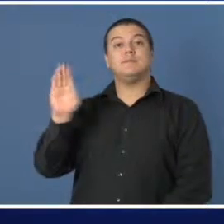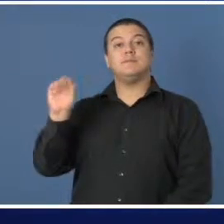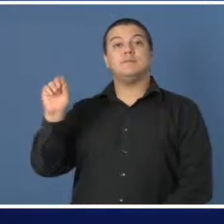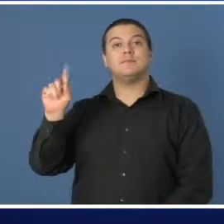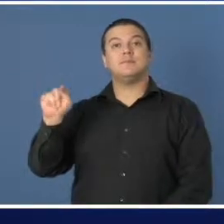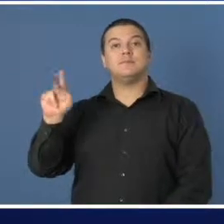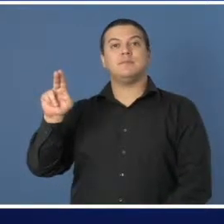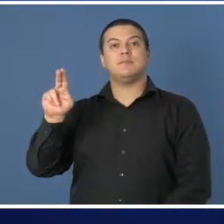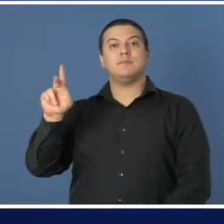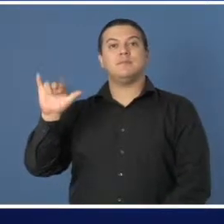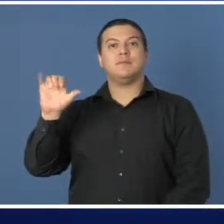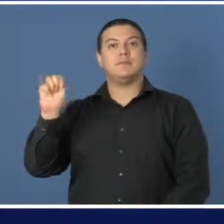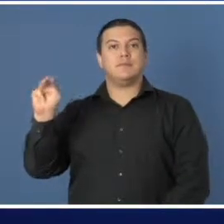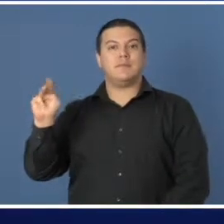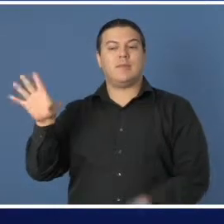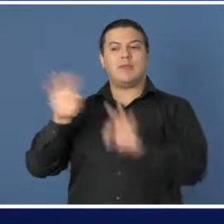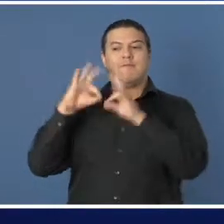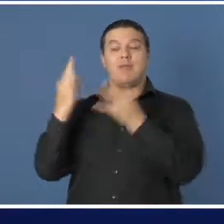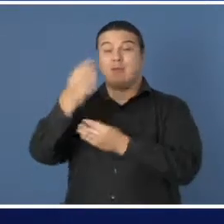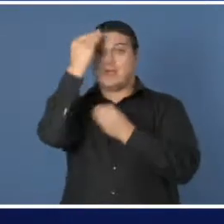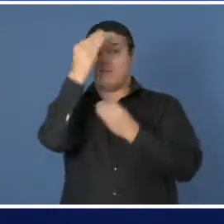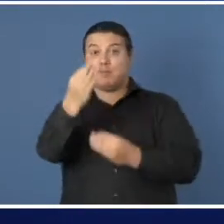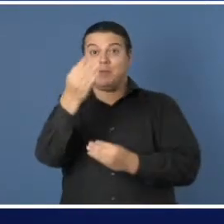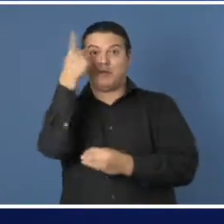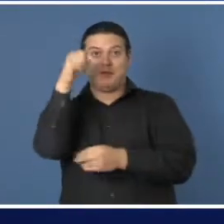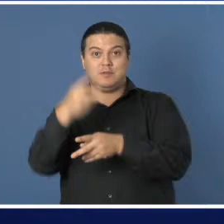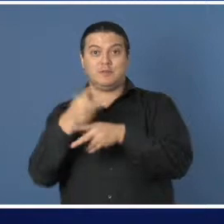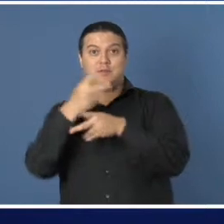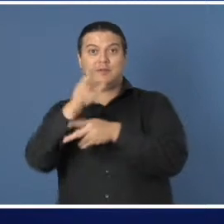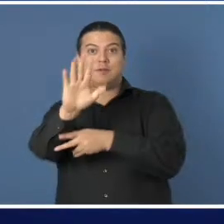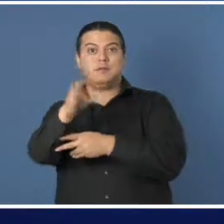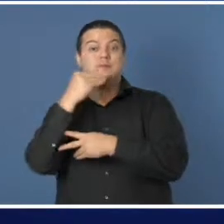Botulism, Family Guide to Home Care